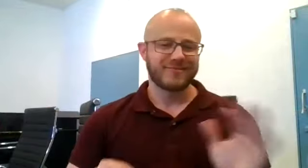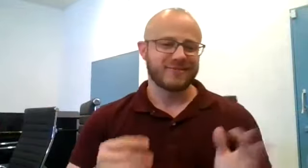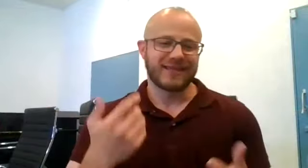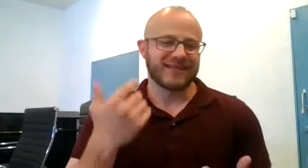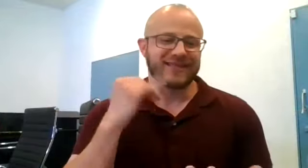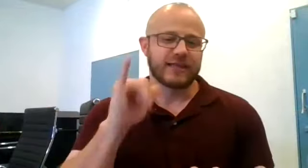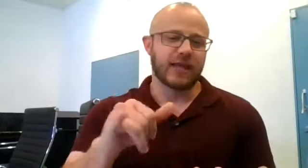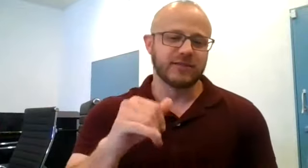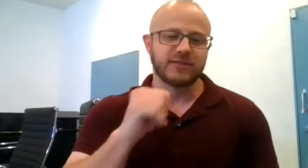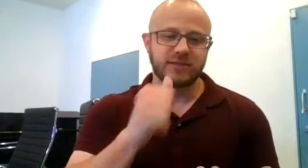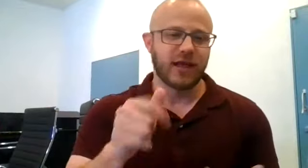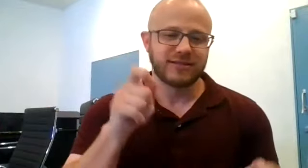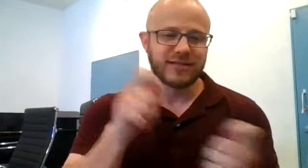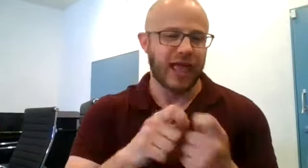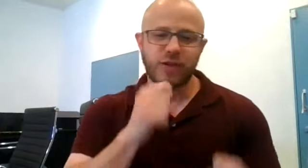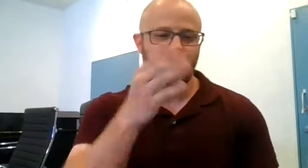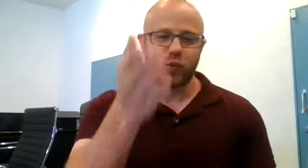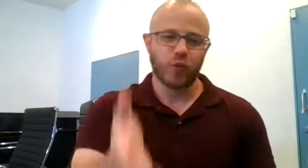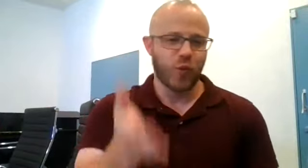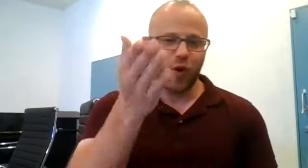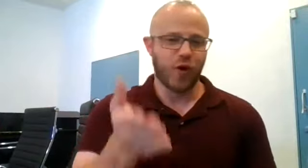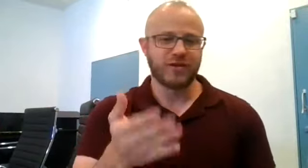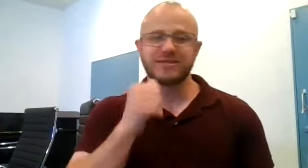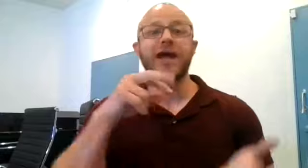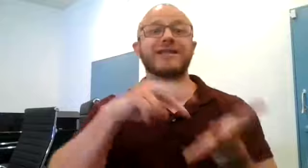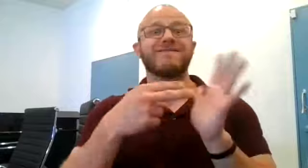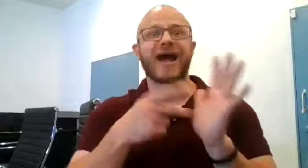that's not who you are.